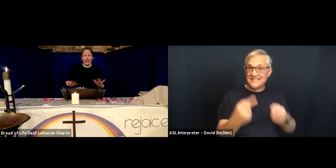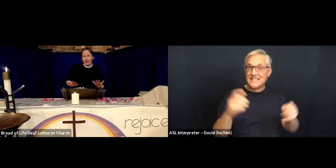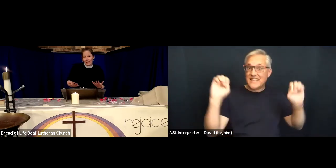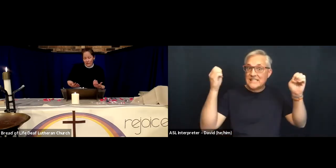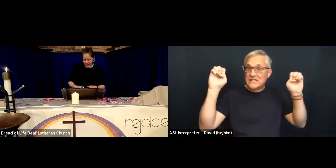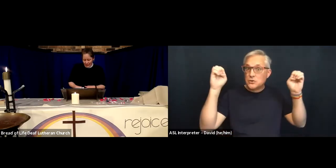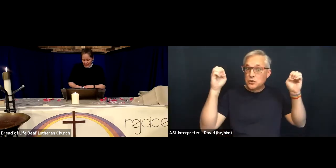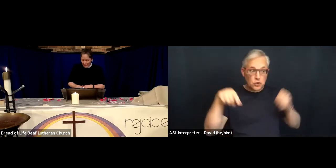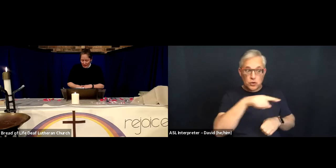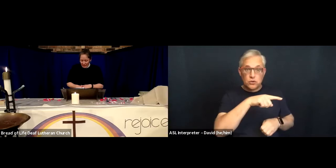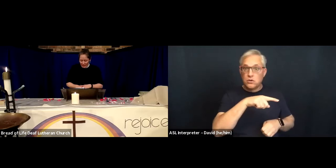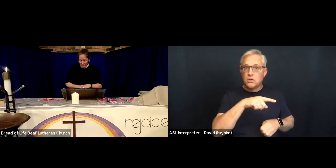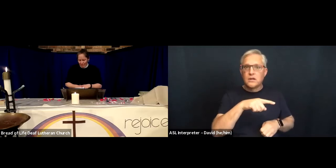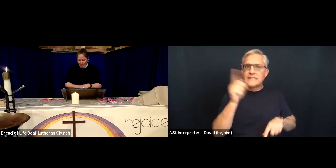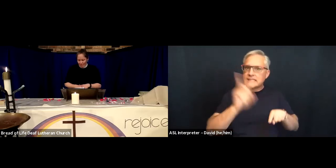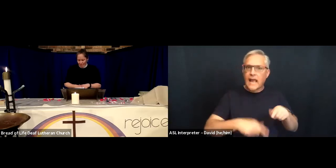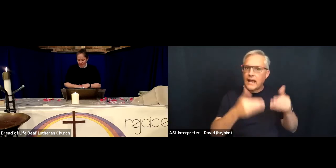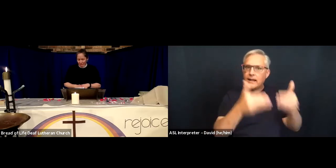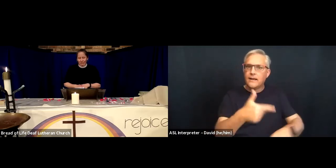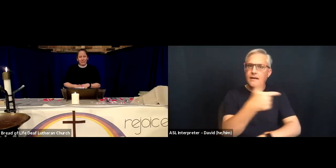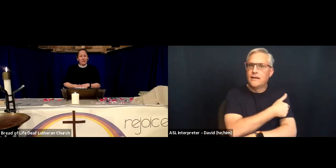they can't get vaccinated yet.